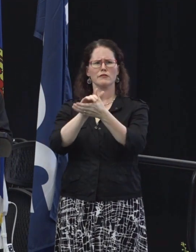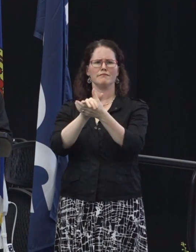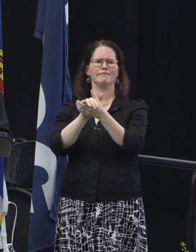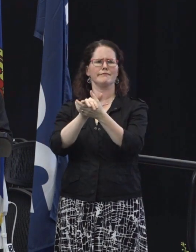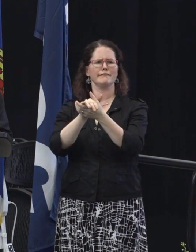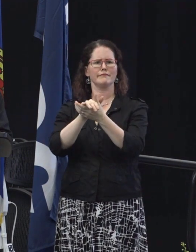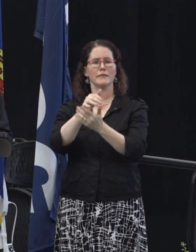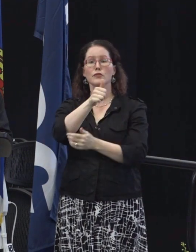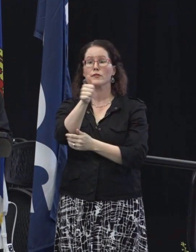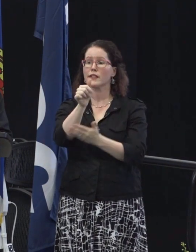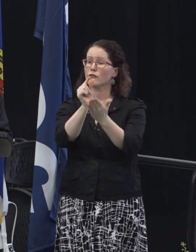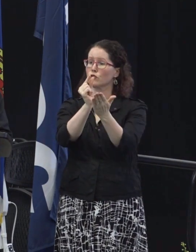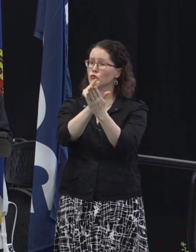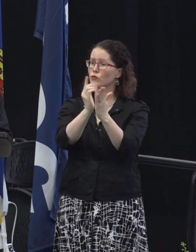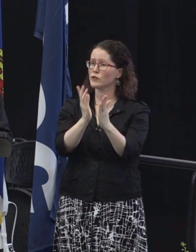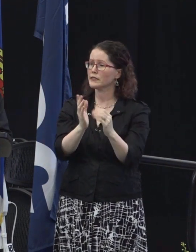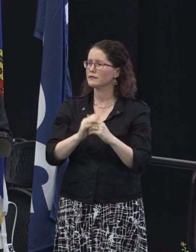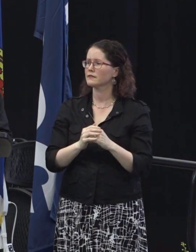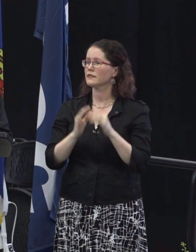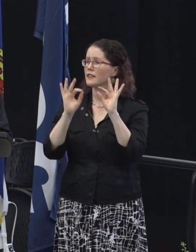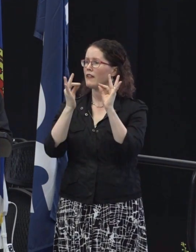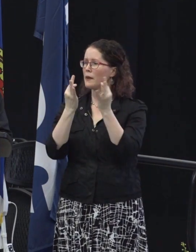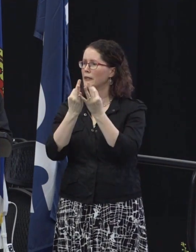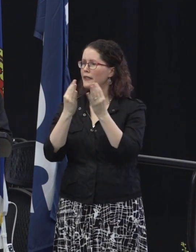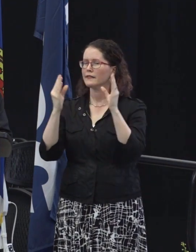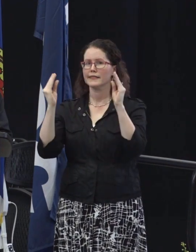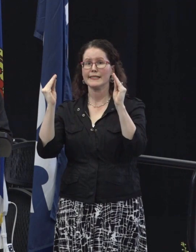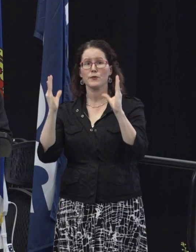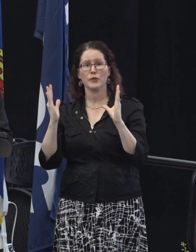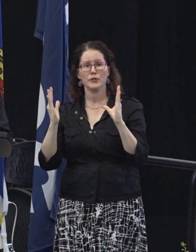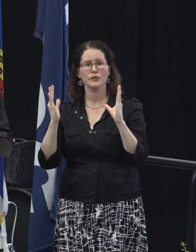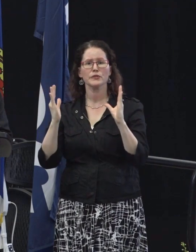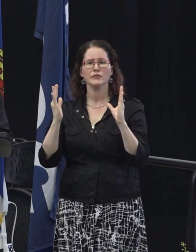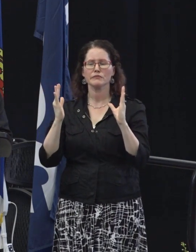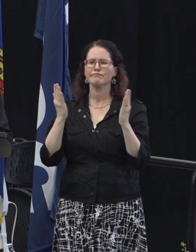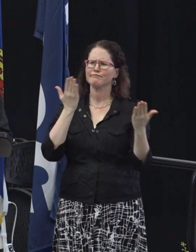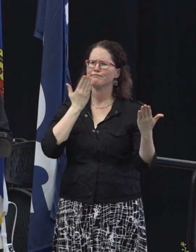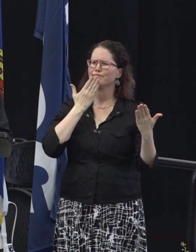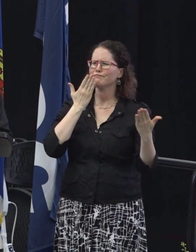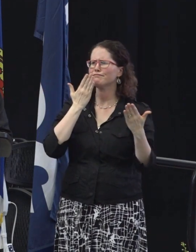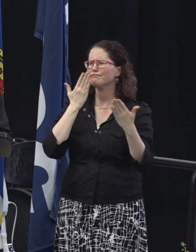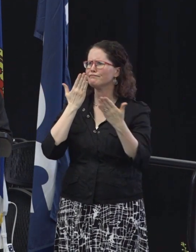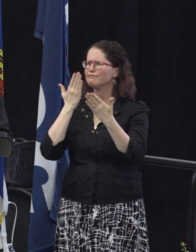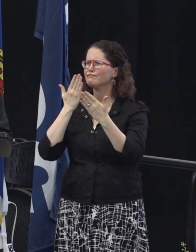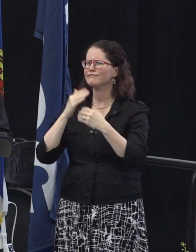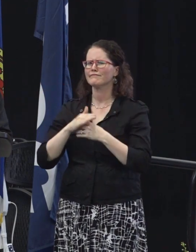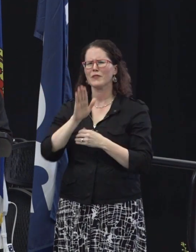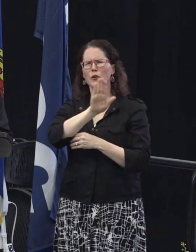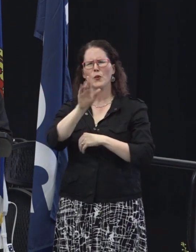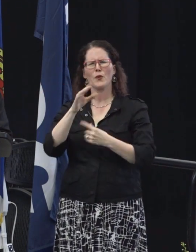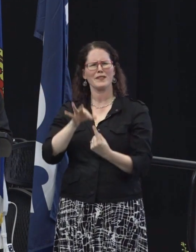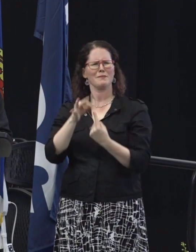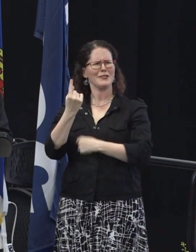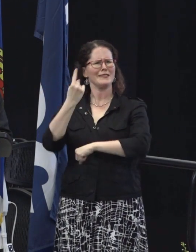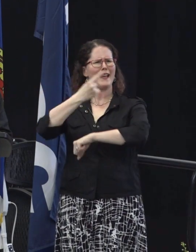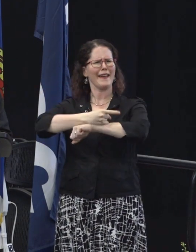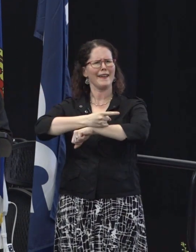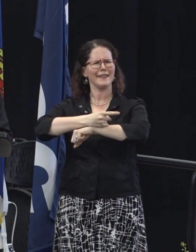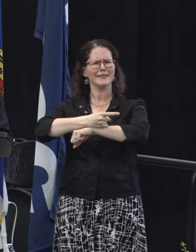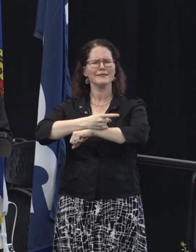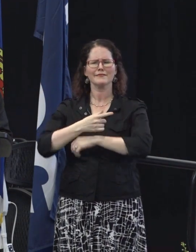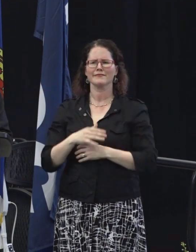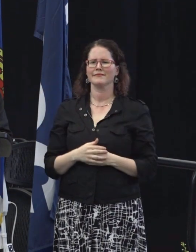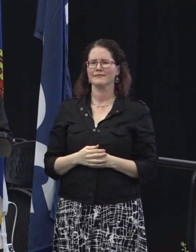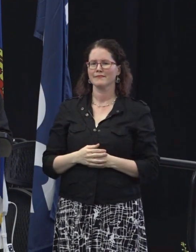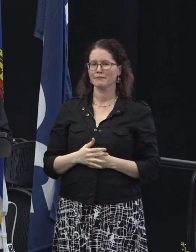your families, and all your instructors. This is your day, and it is my privilege